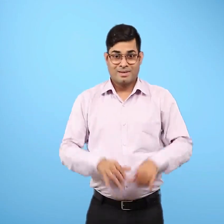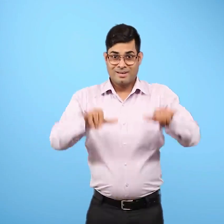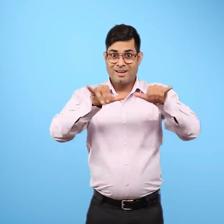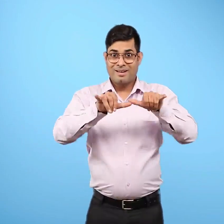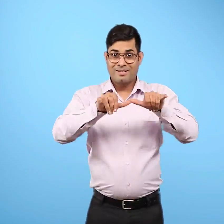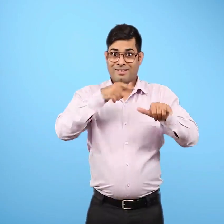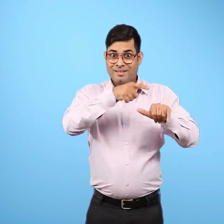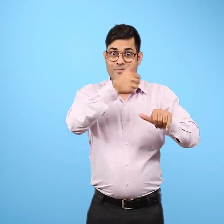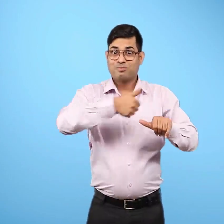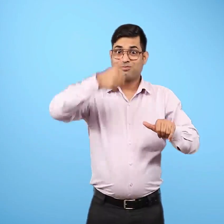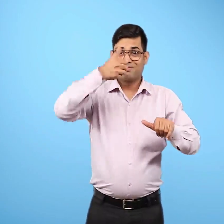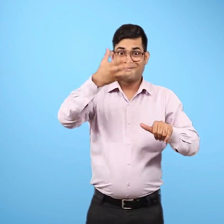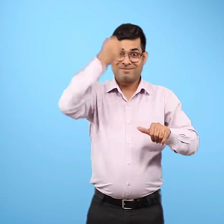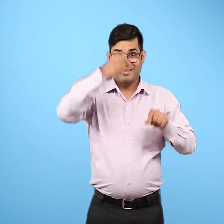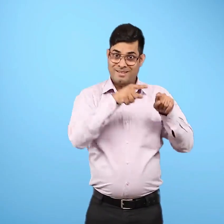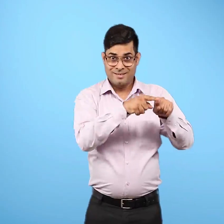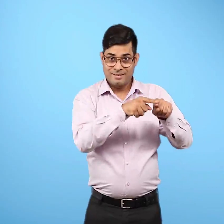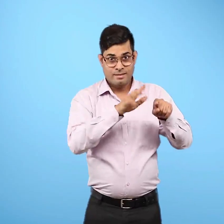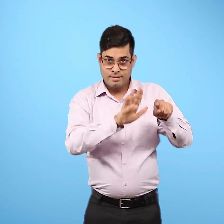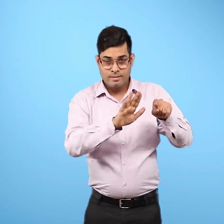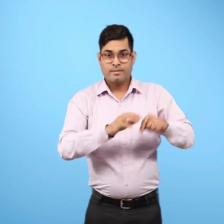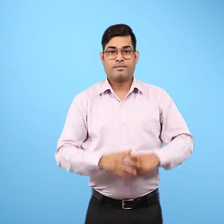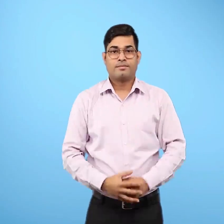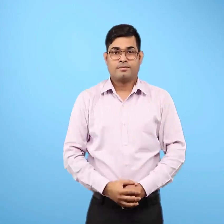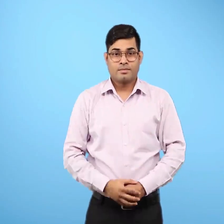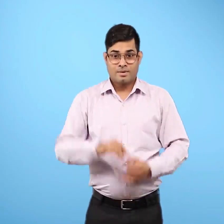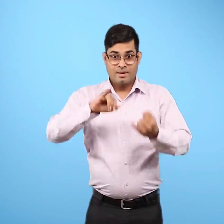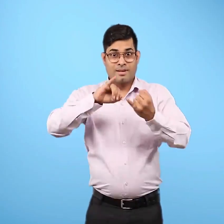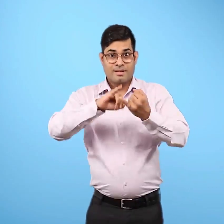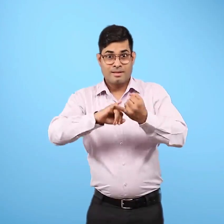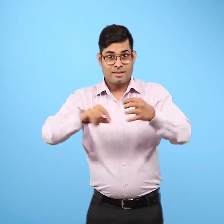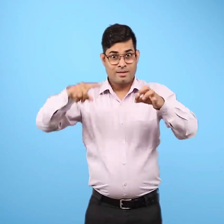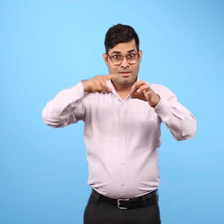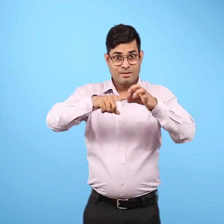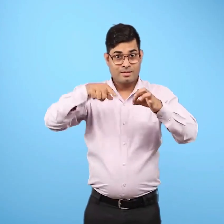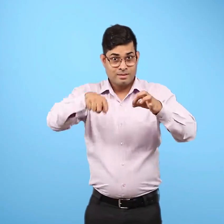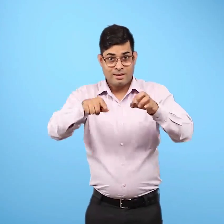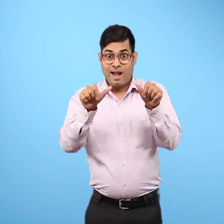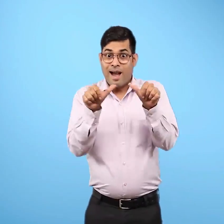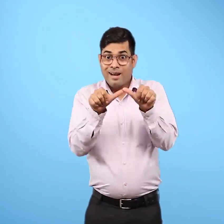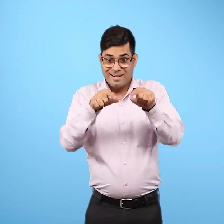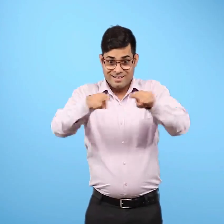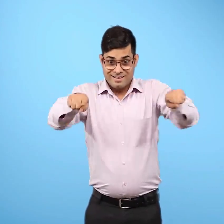He bought field A at the rate of rupees 95 for a square meter.